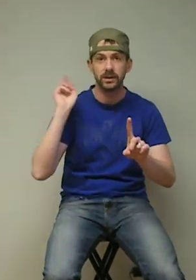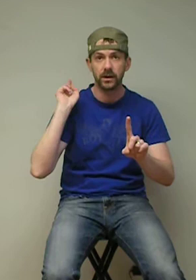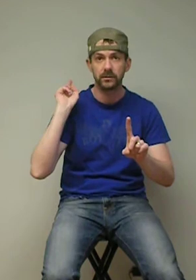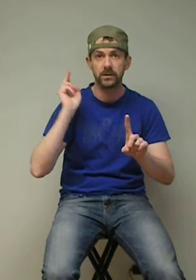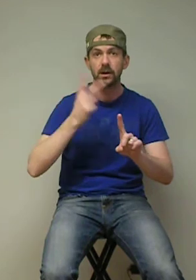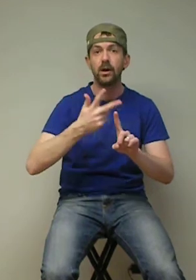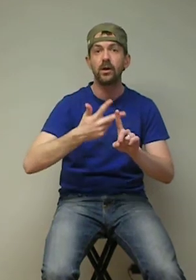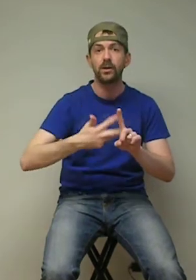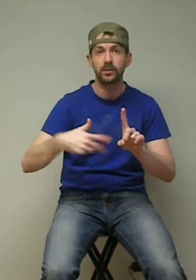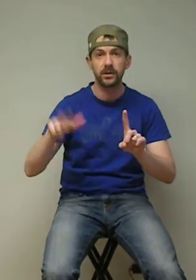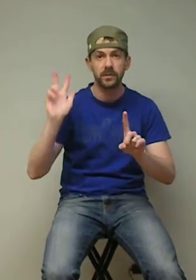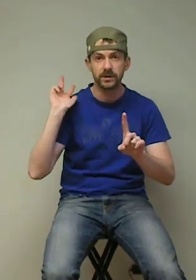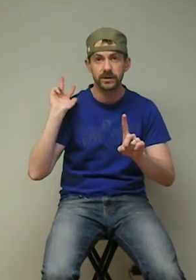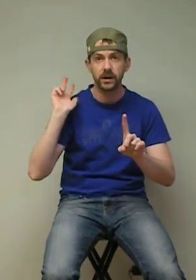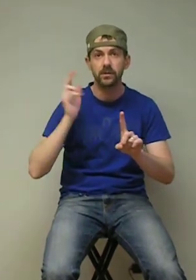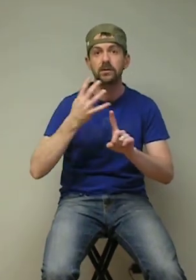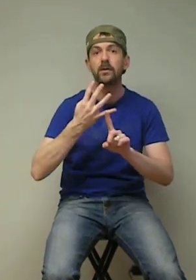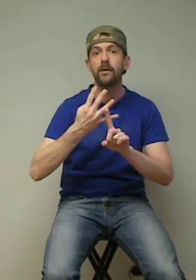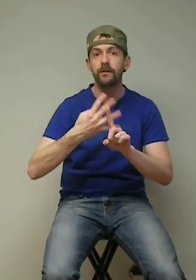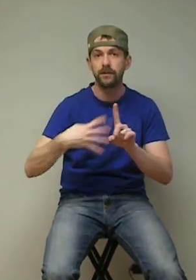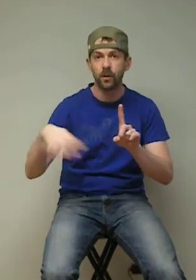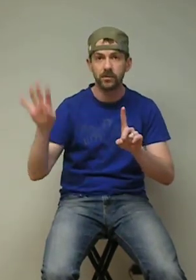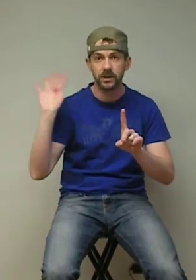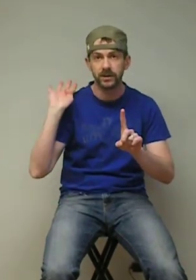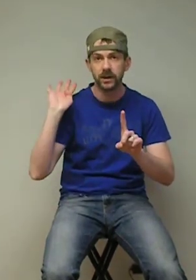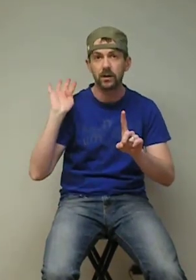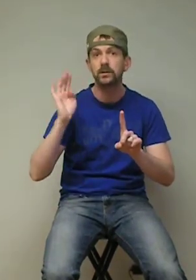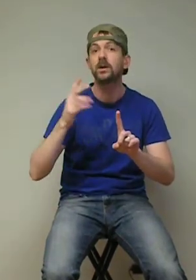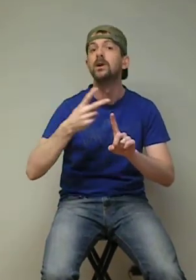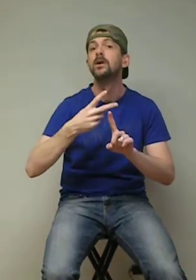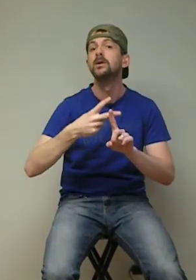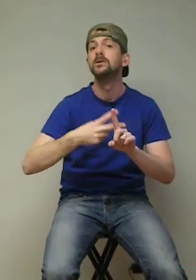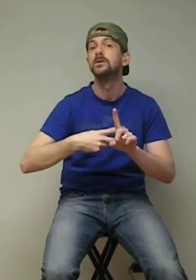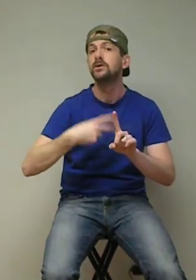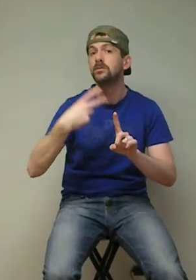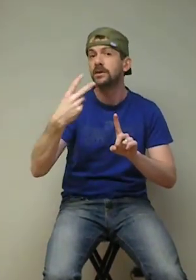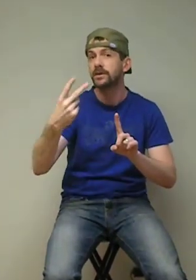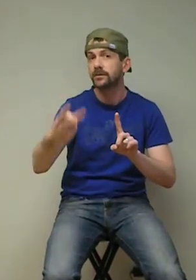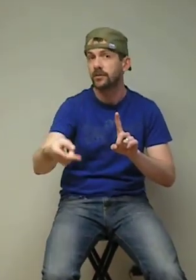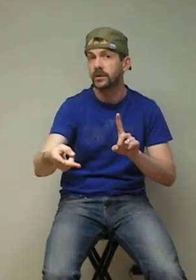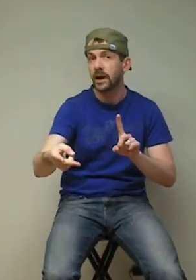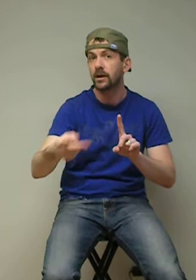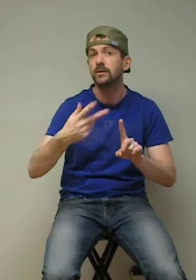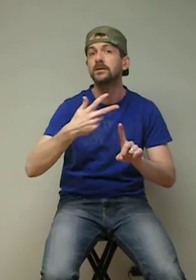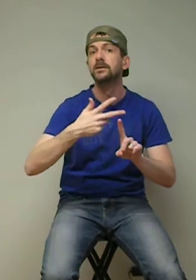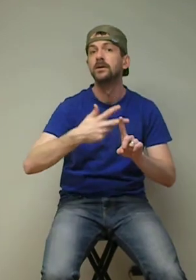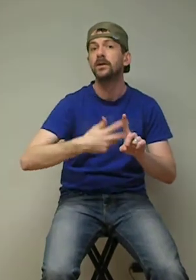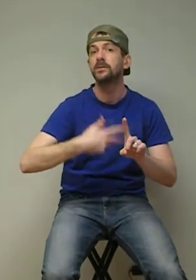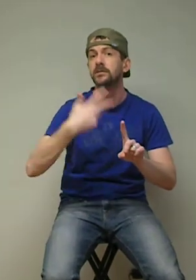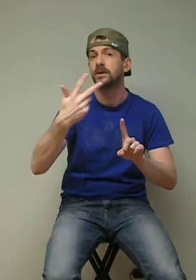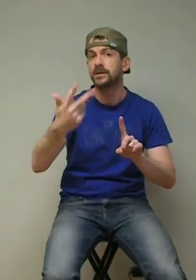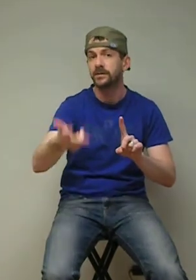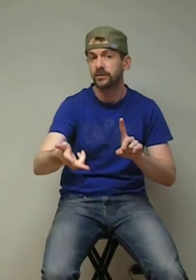ago, 3 months ago, 4 months ago, 2 months from now, 3 months from